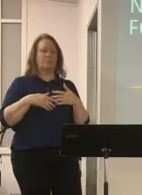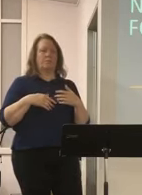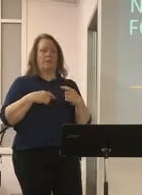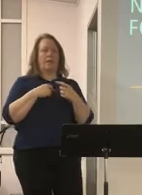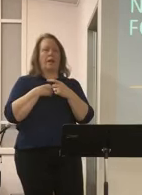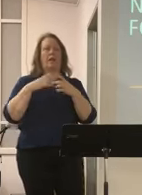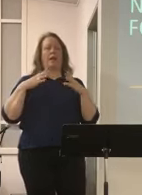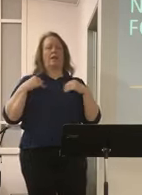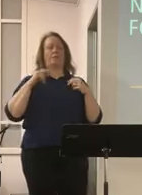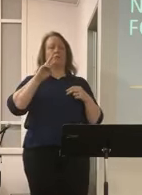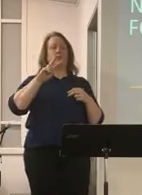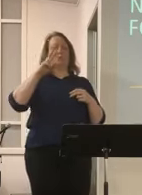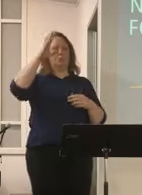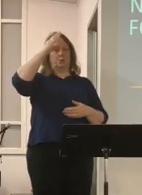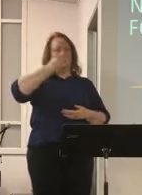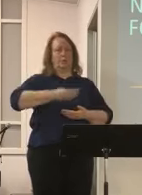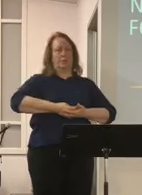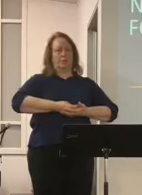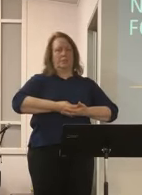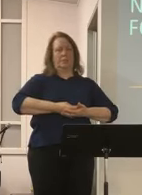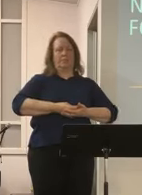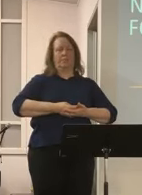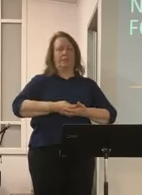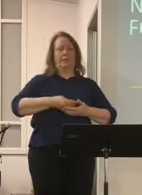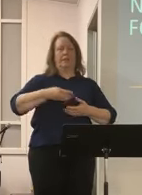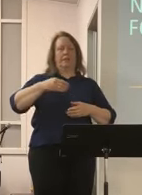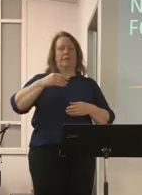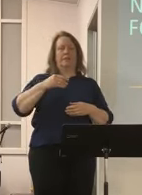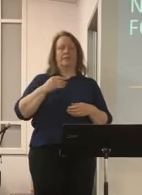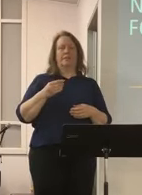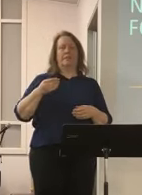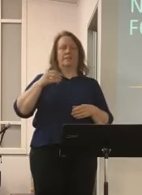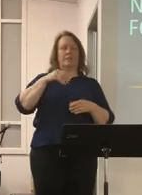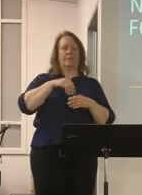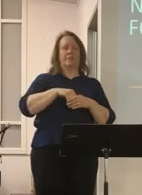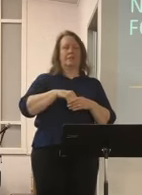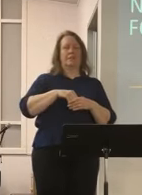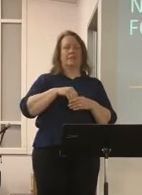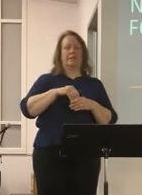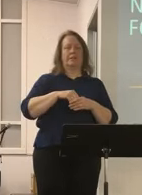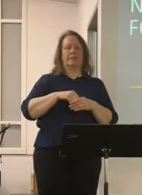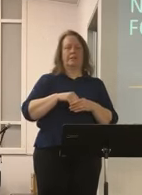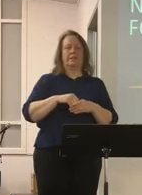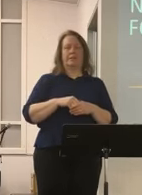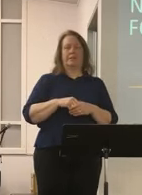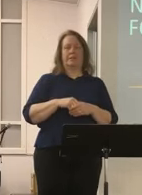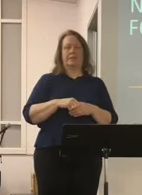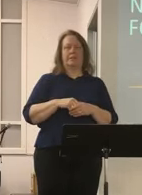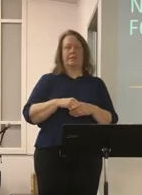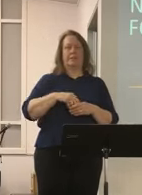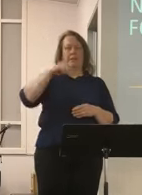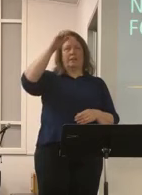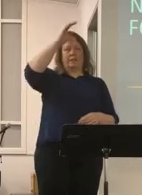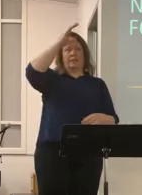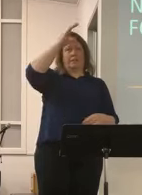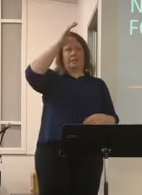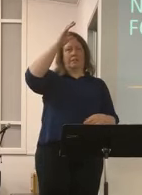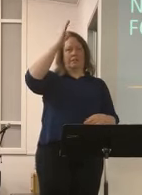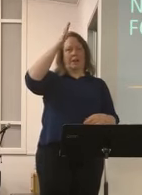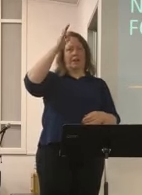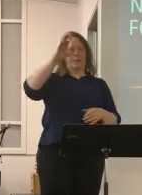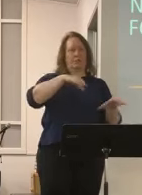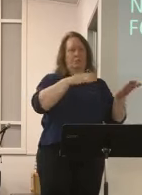When I have two sons, and when we would be in a pool, dads can't help to do this. It's in our dad's book